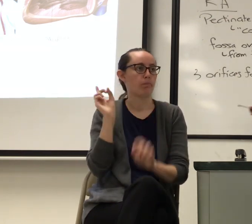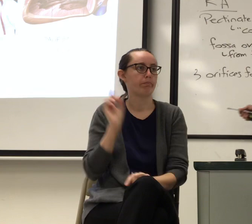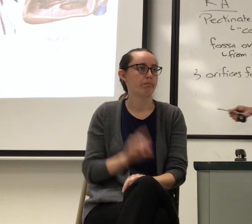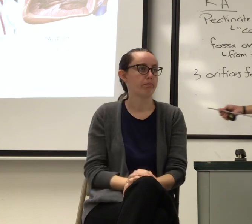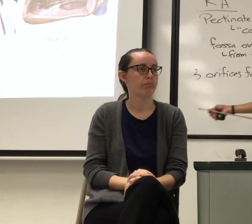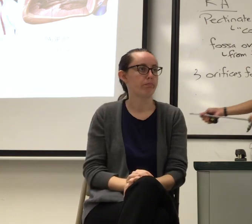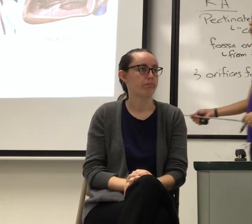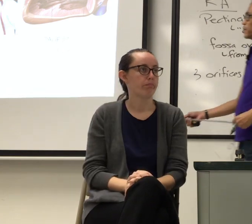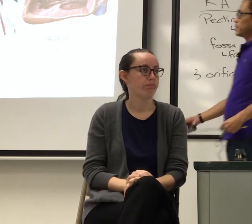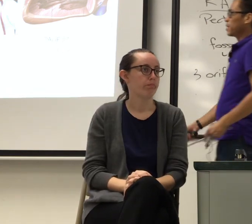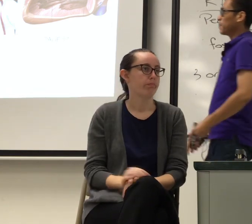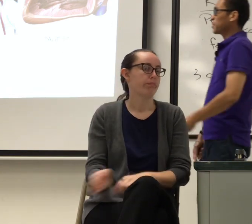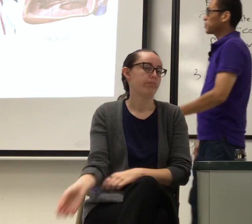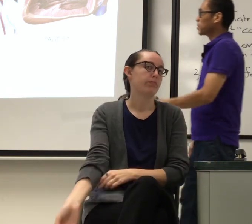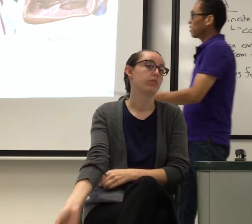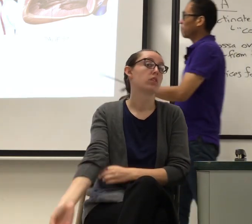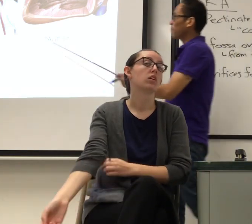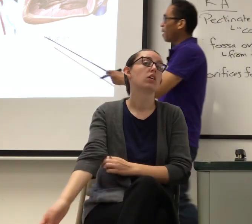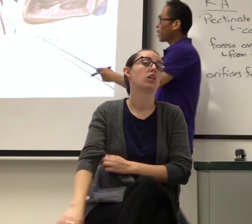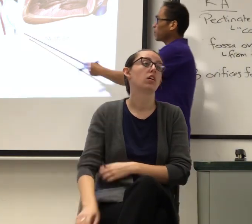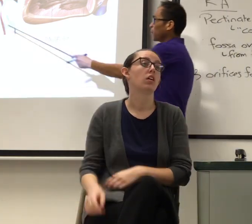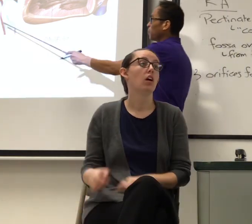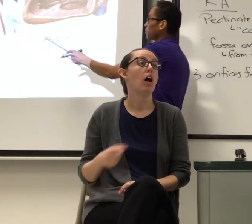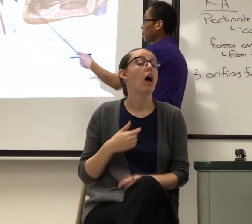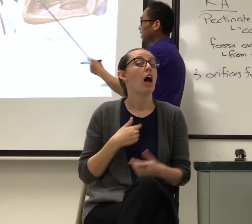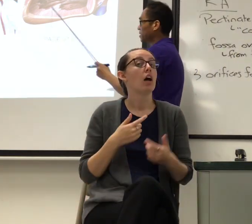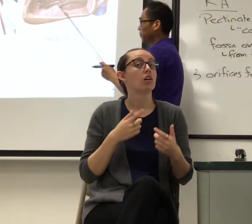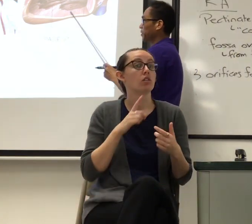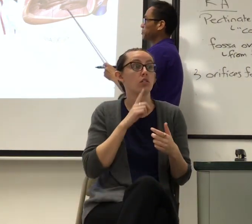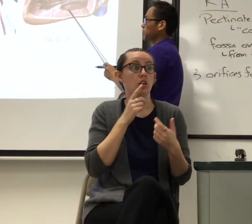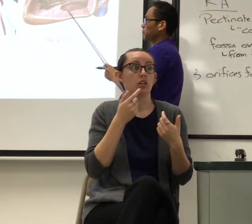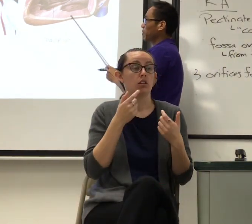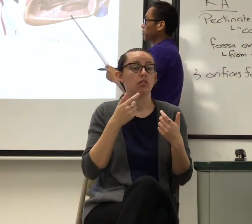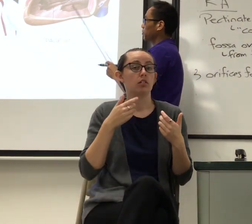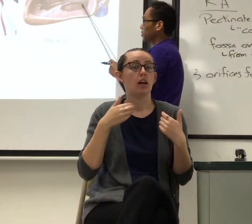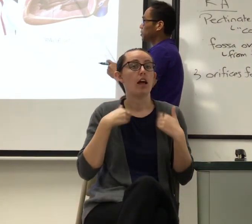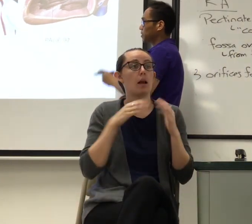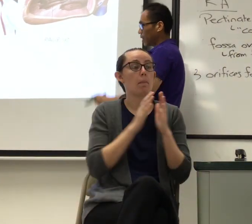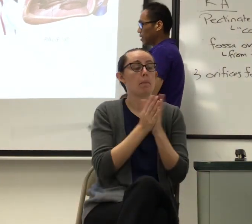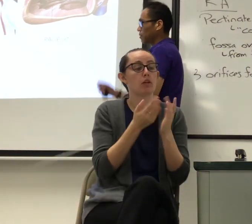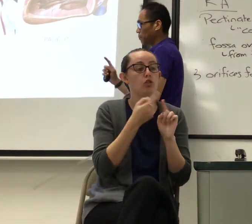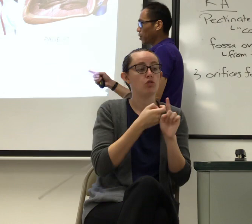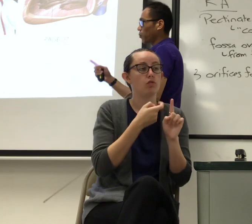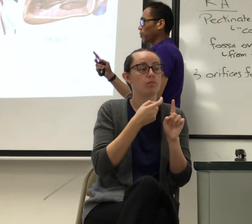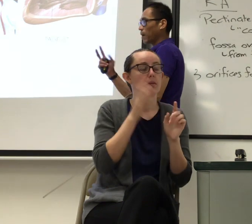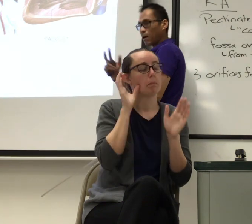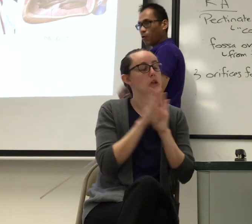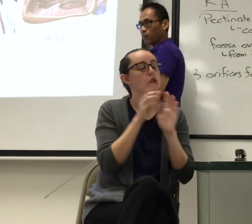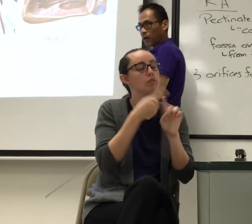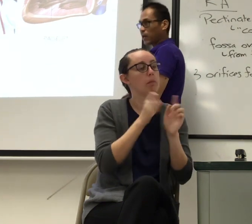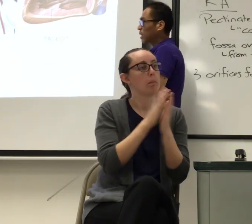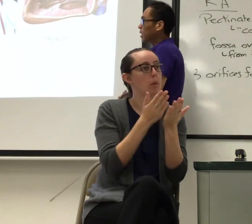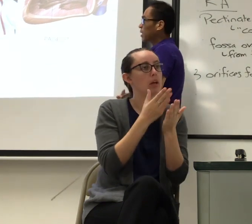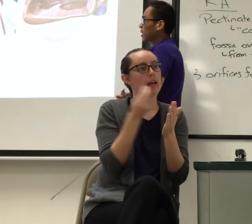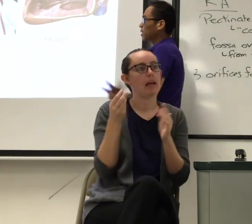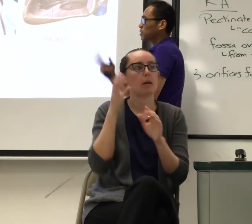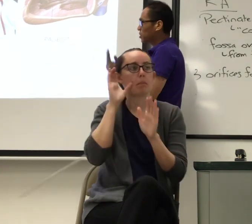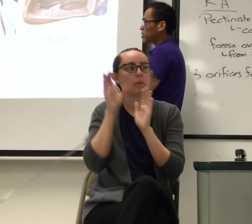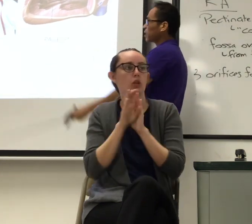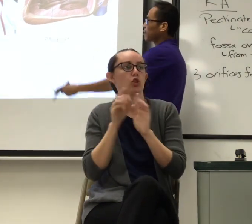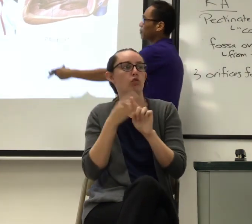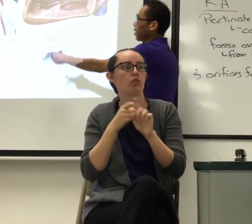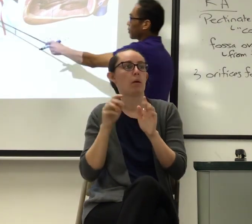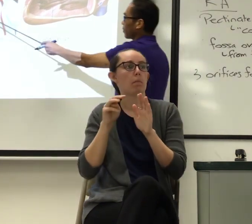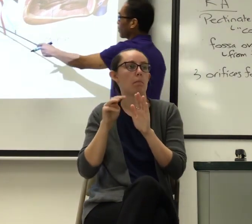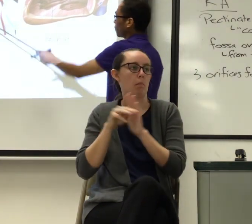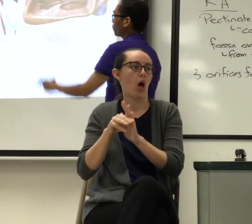And again, I made it a point to take pictures of the model and put it right next to pictures in the book. You can study the book when you're at home, right? It looks